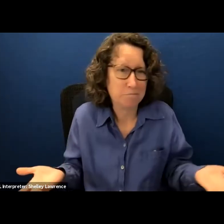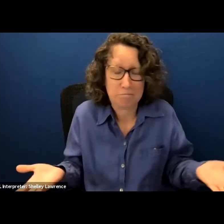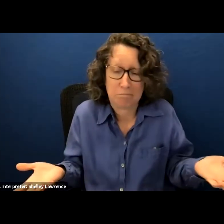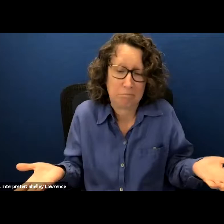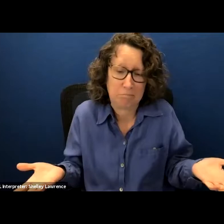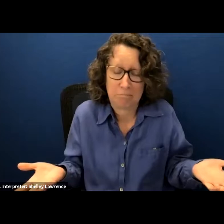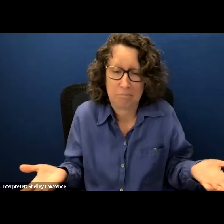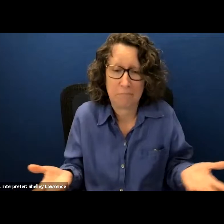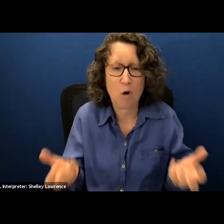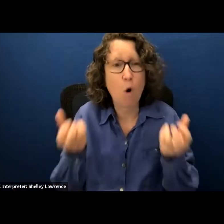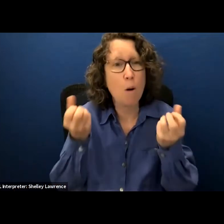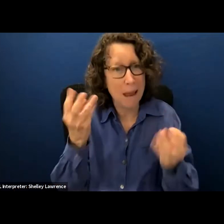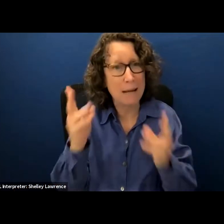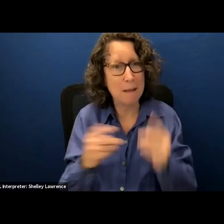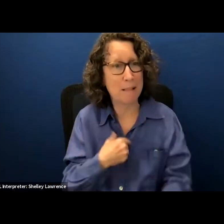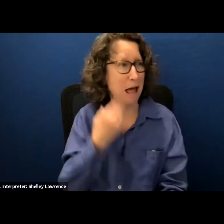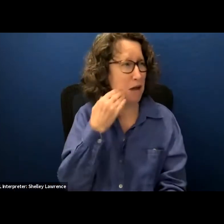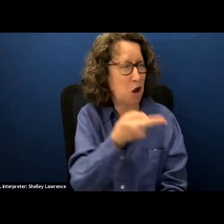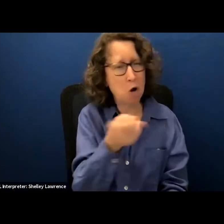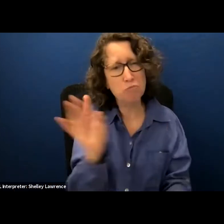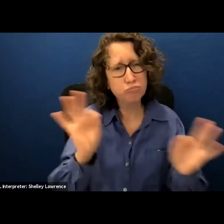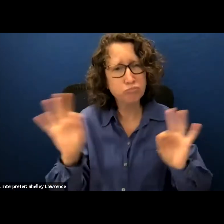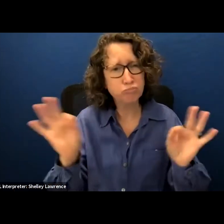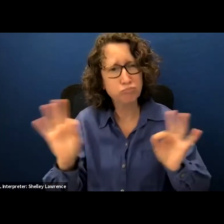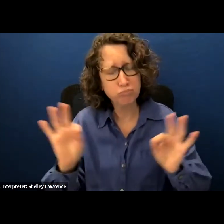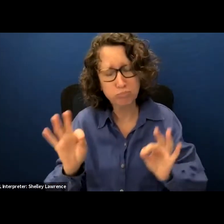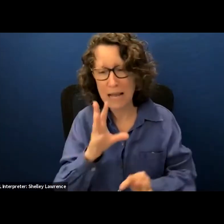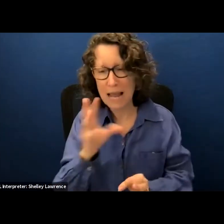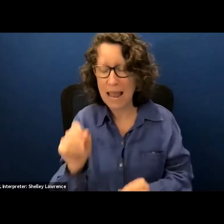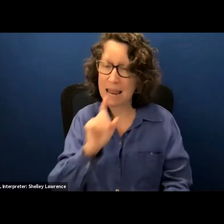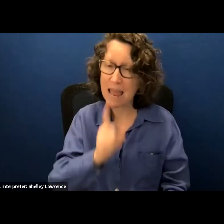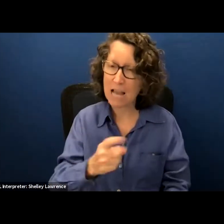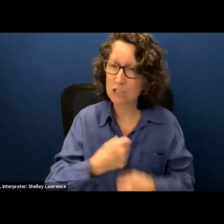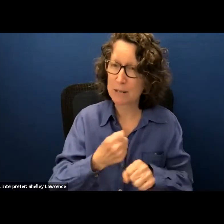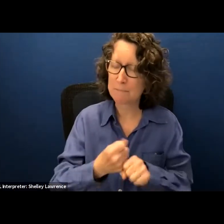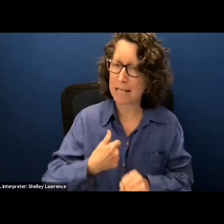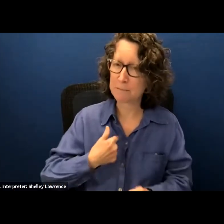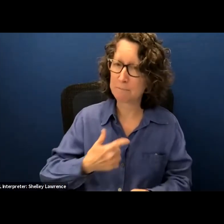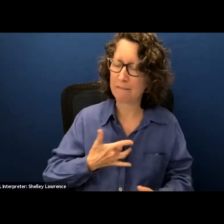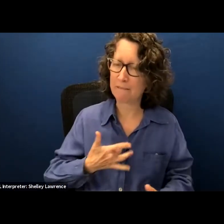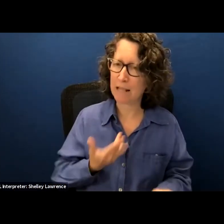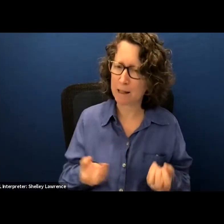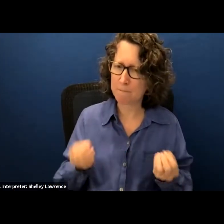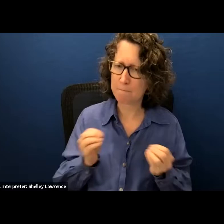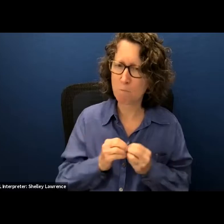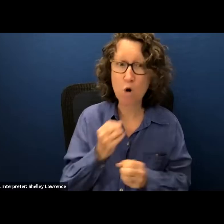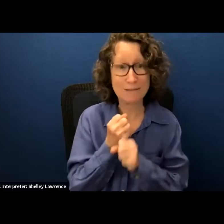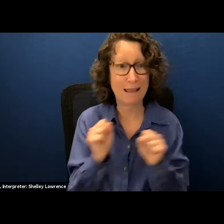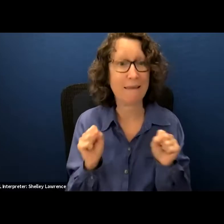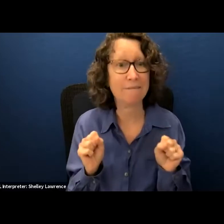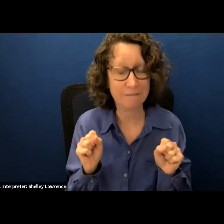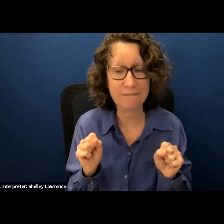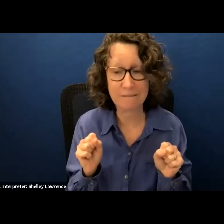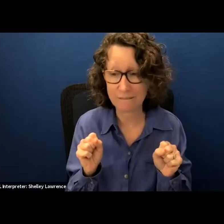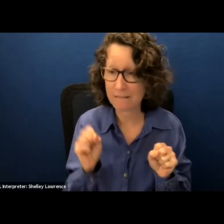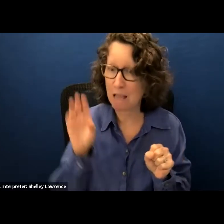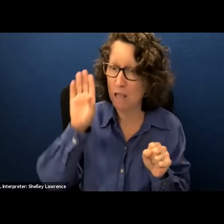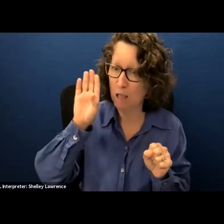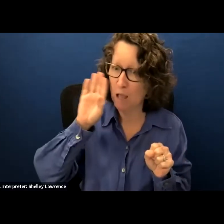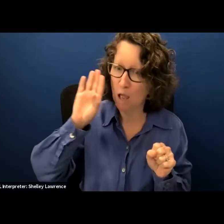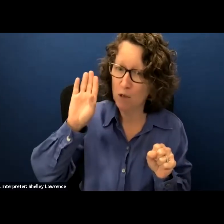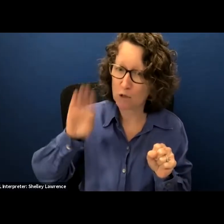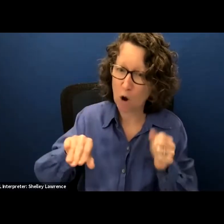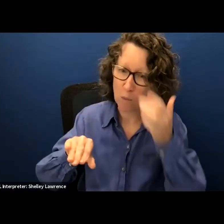or for a lot of the people I know. And it actually makes me feel probably more safe just knowing that